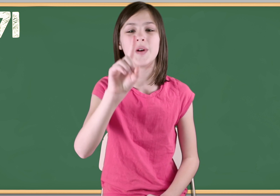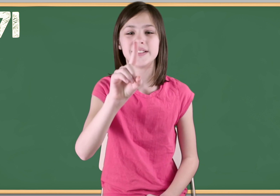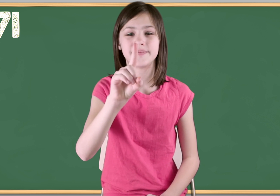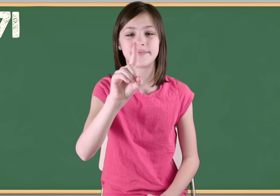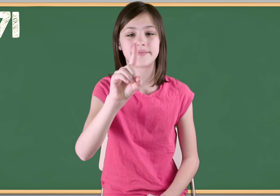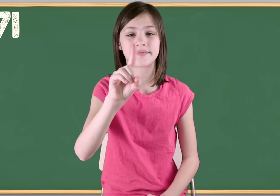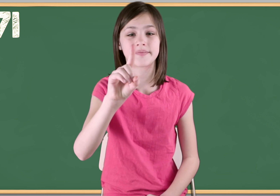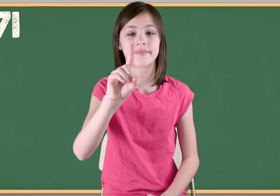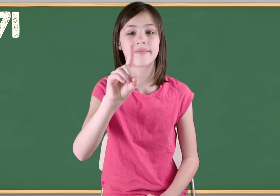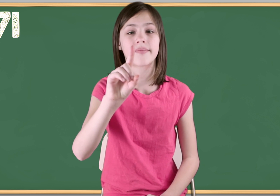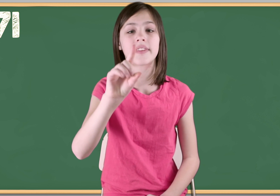71,